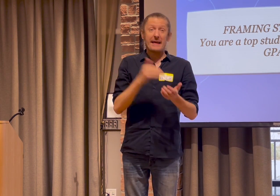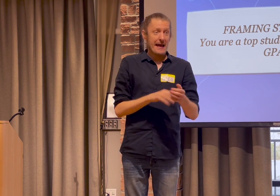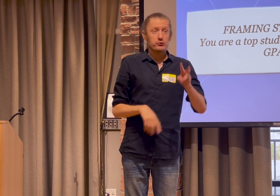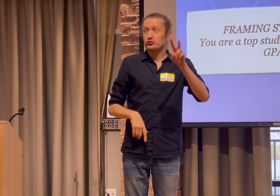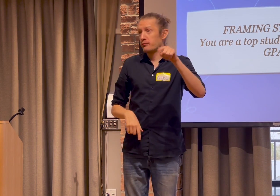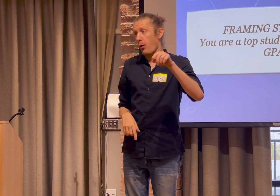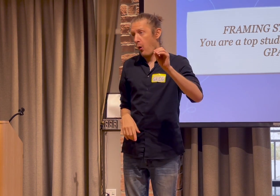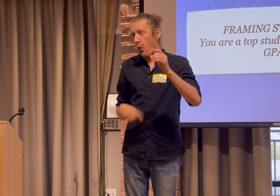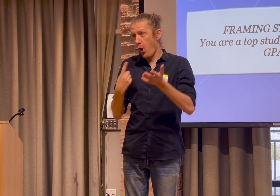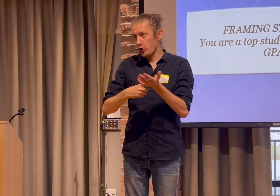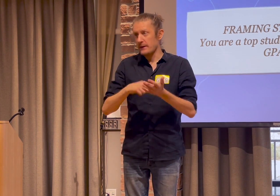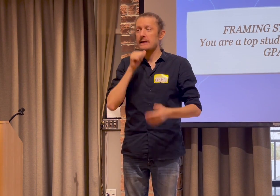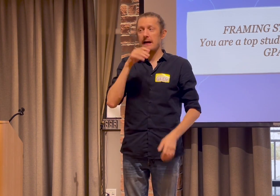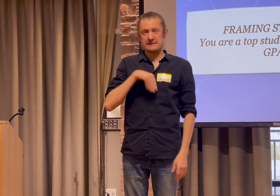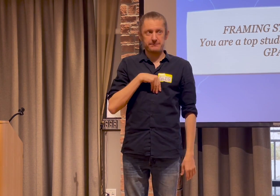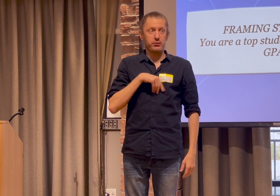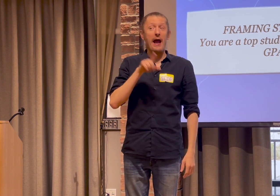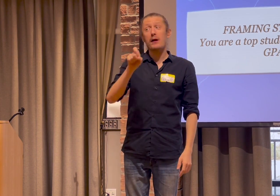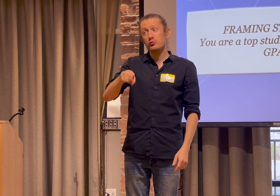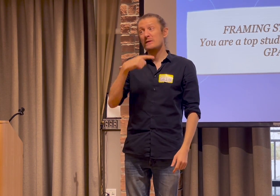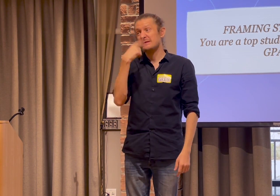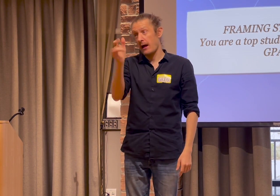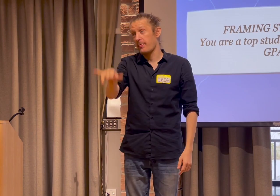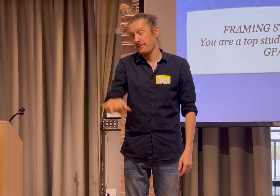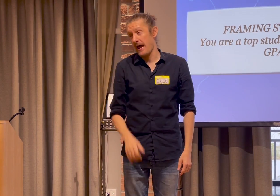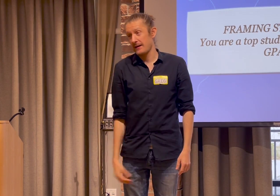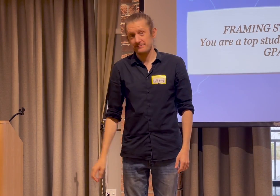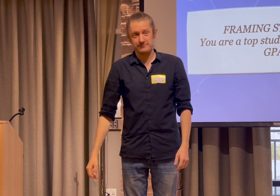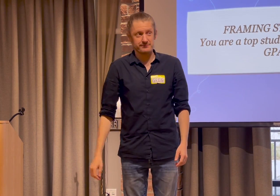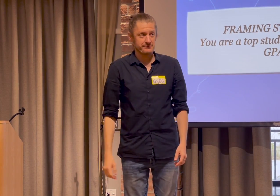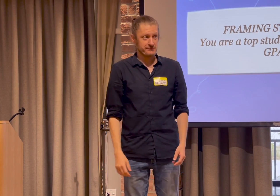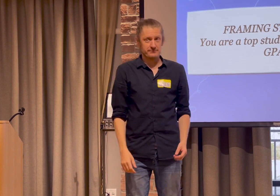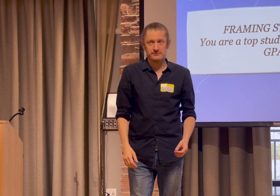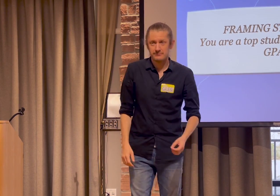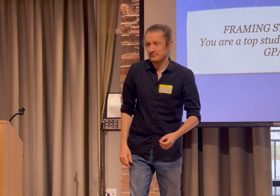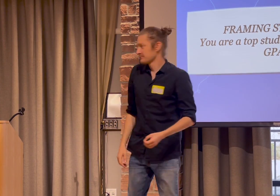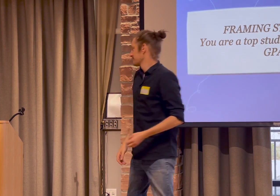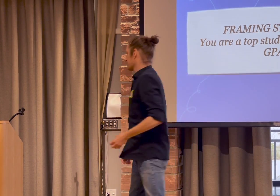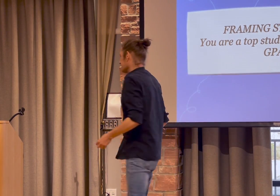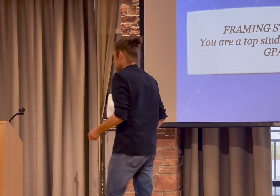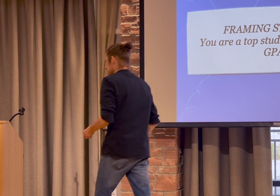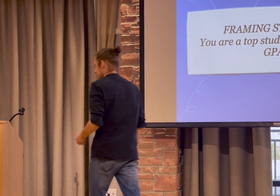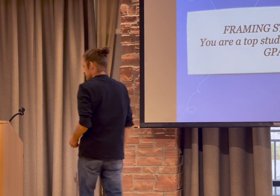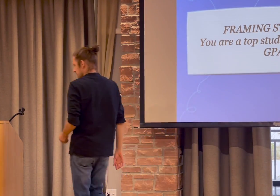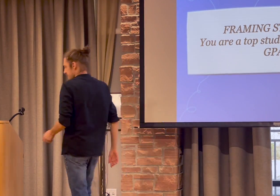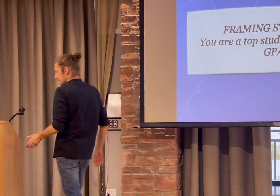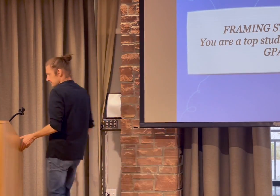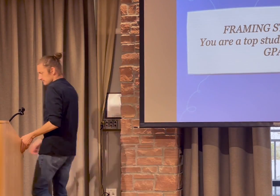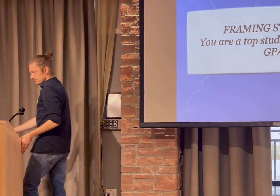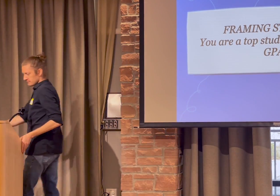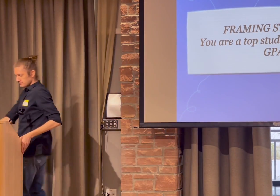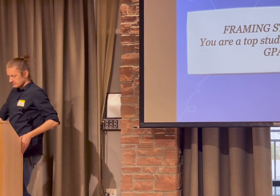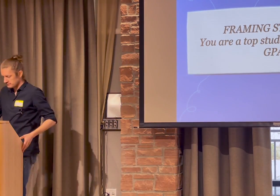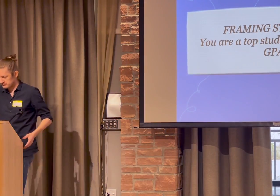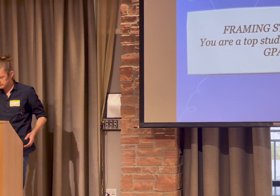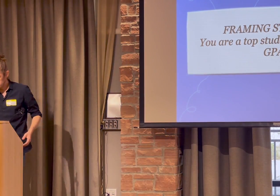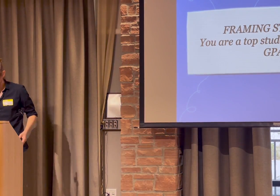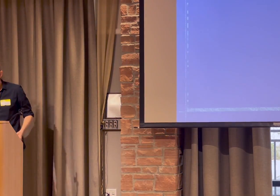So there's a lot of missed opportunities when your GPA is not top of the class. If they're saying, oh, your 2.5 is good enough, tell